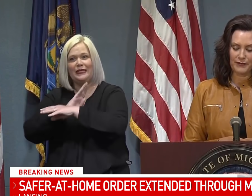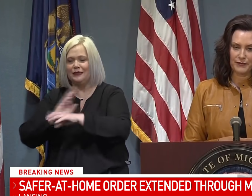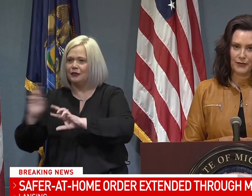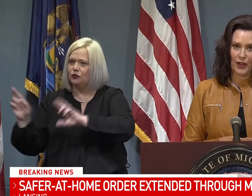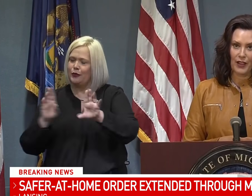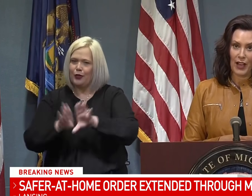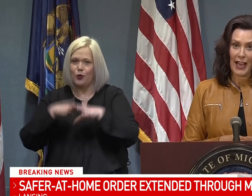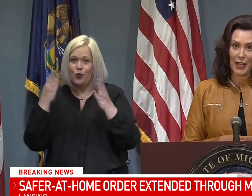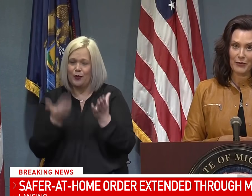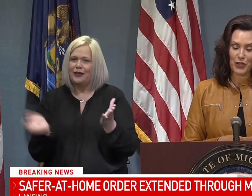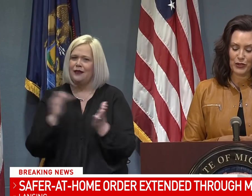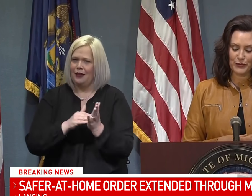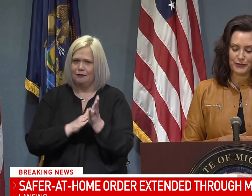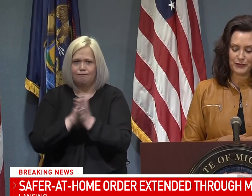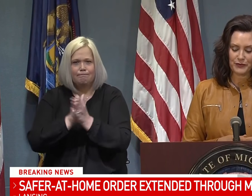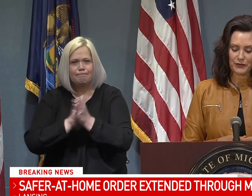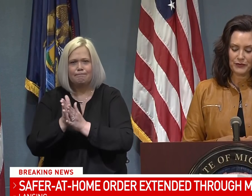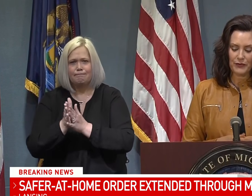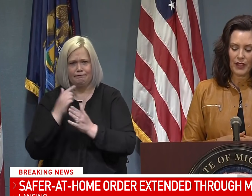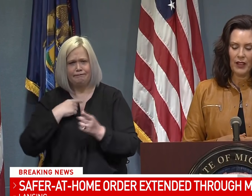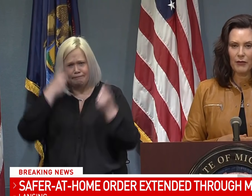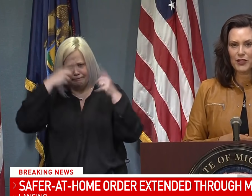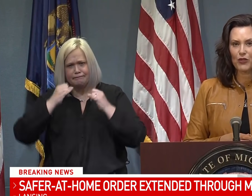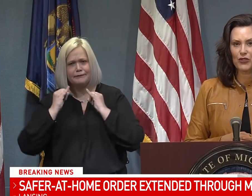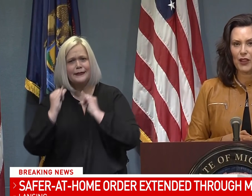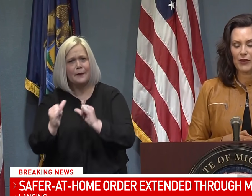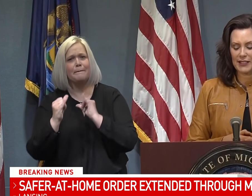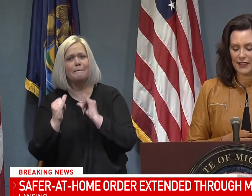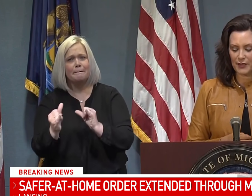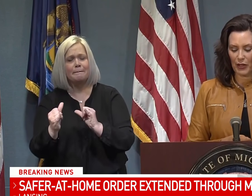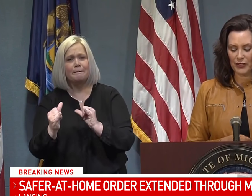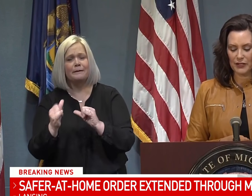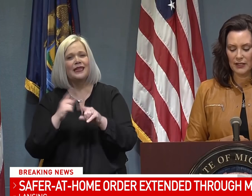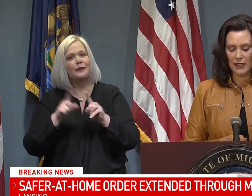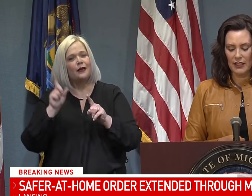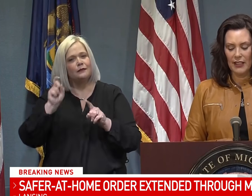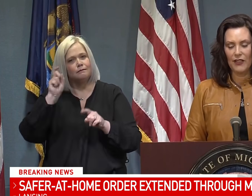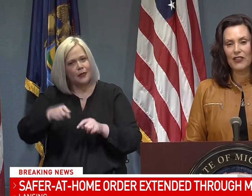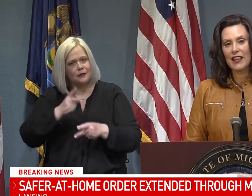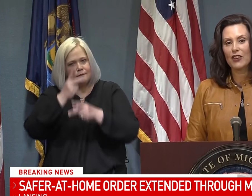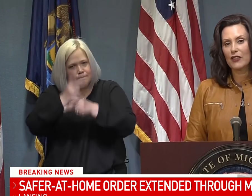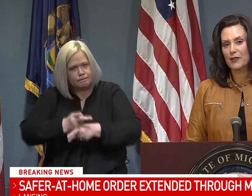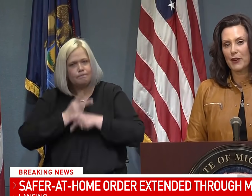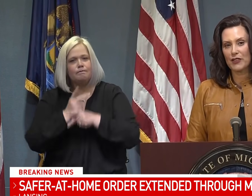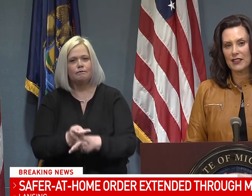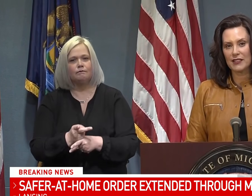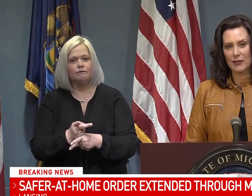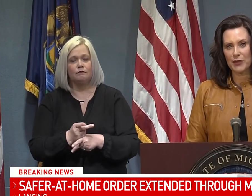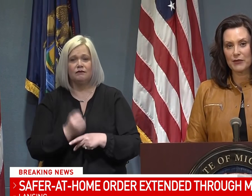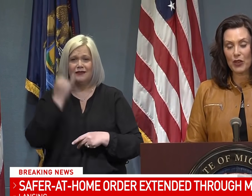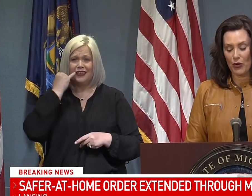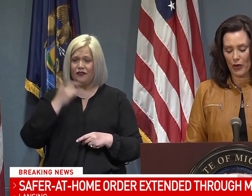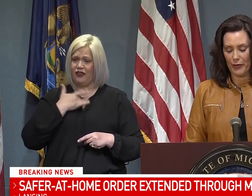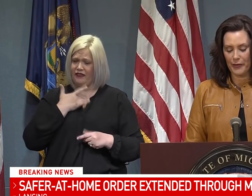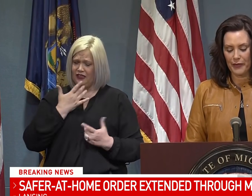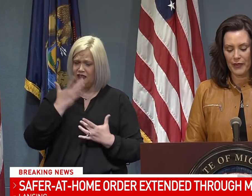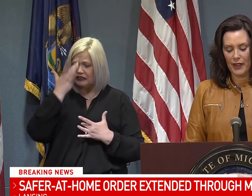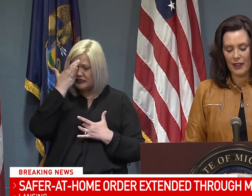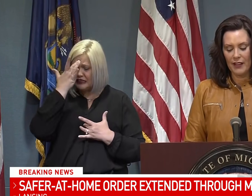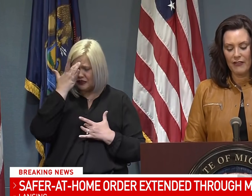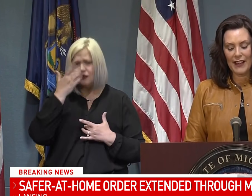again. I am too. But it's crucial that we stay smart. If you think you're experiencing symptoms, go